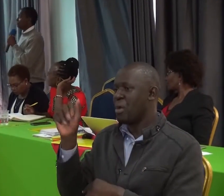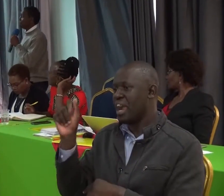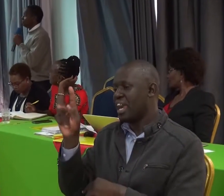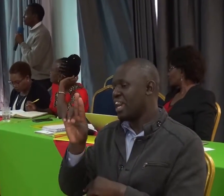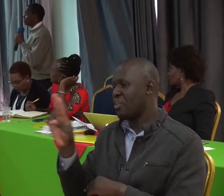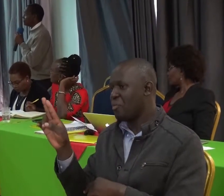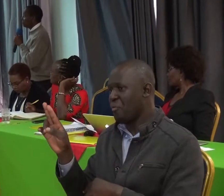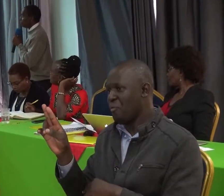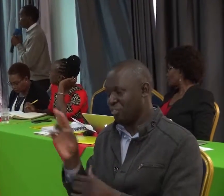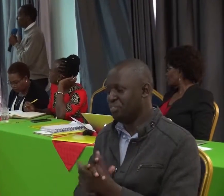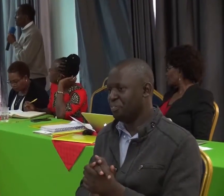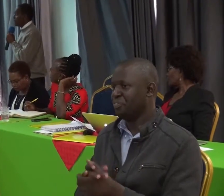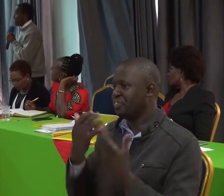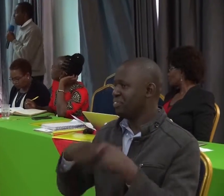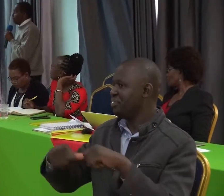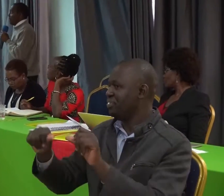on.